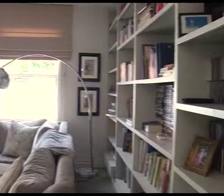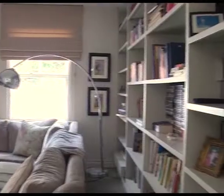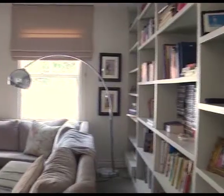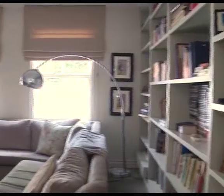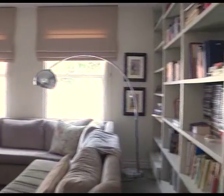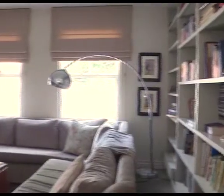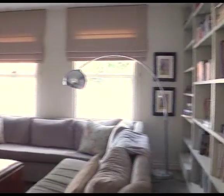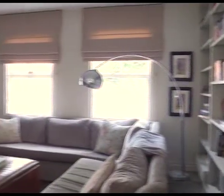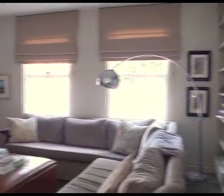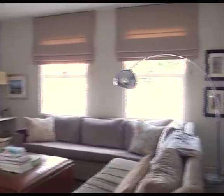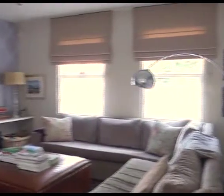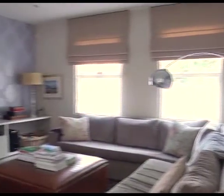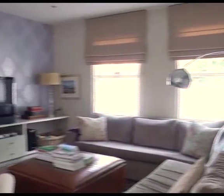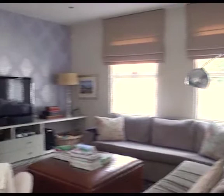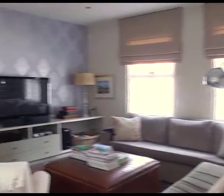interesting.